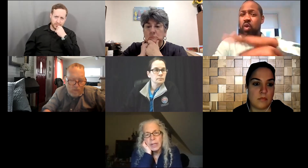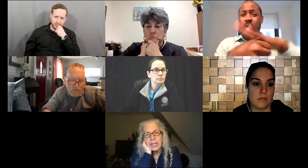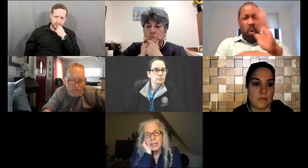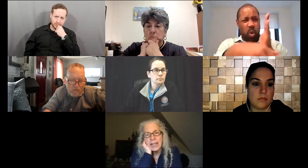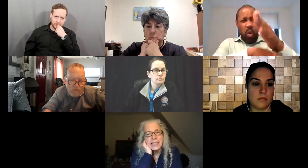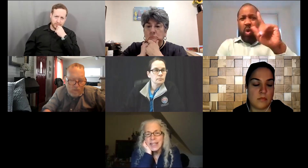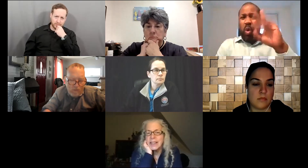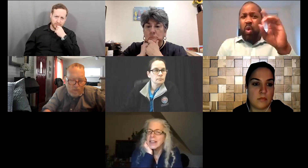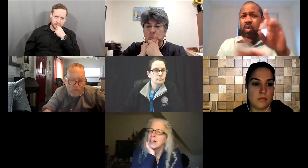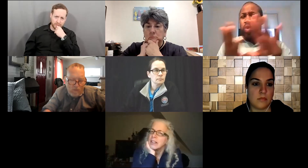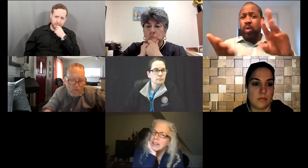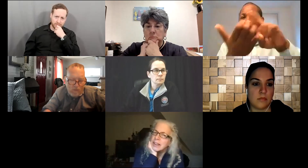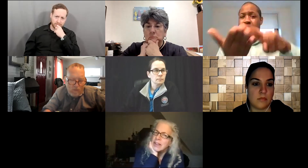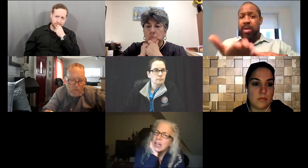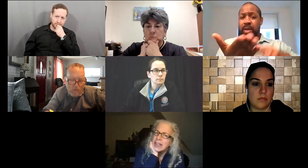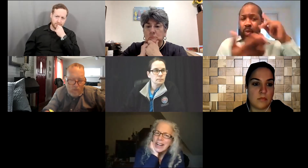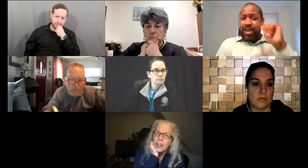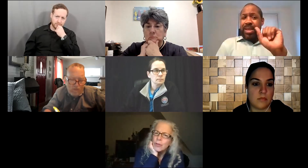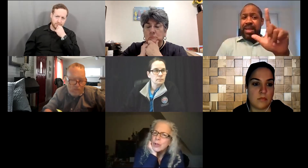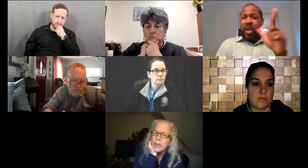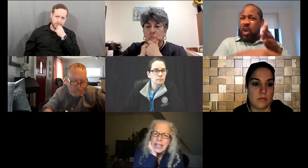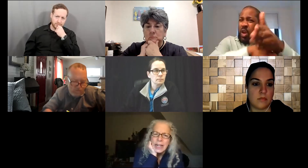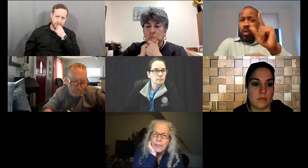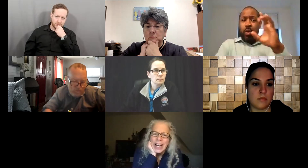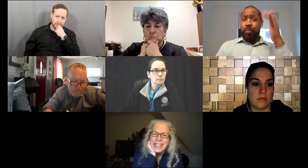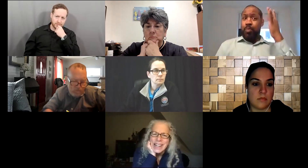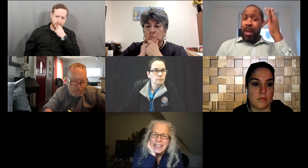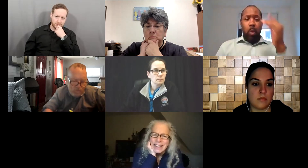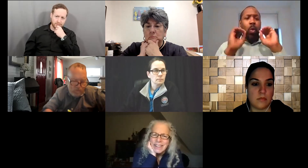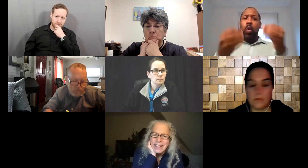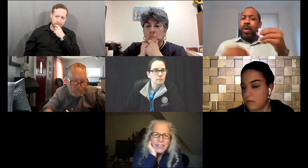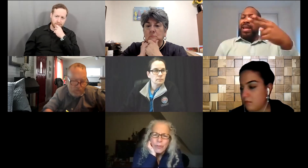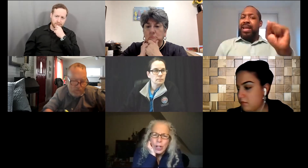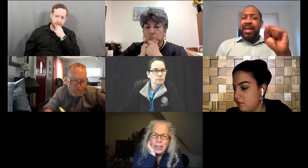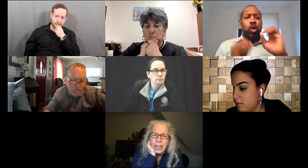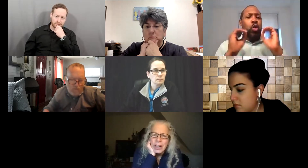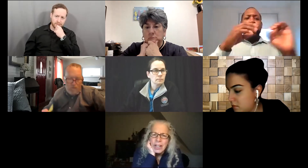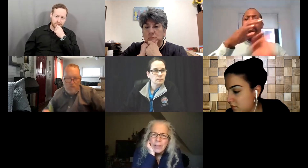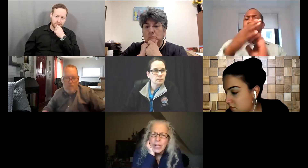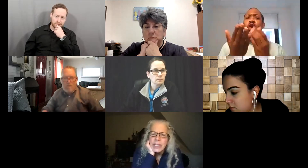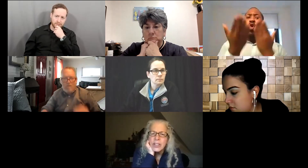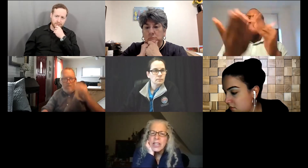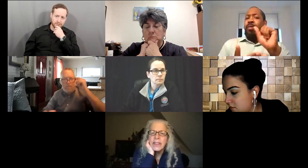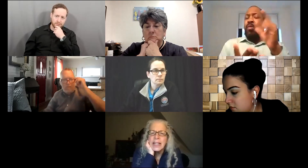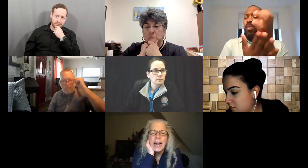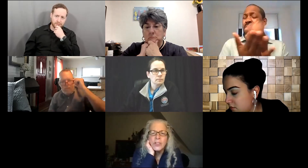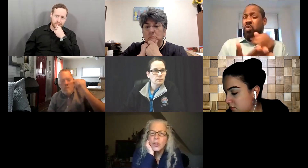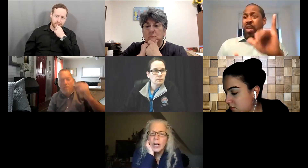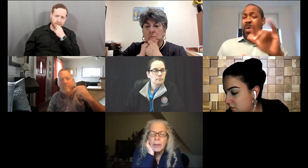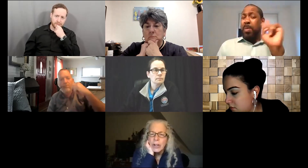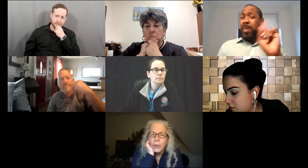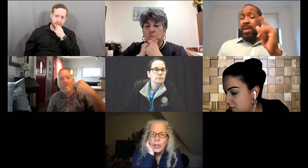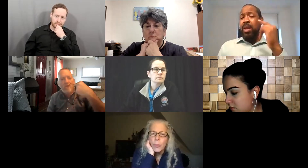I mean, they say that they've got like 100 students sign up for ASL. They're full because there's nothing in high